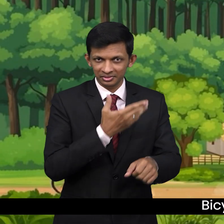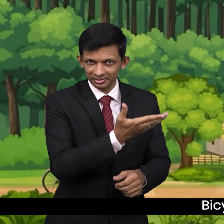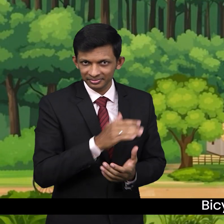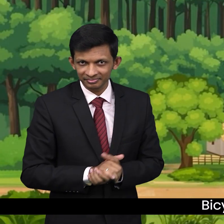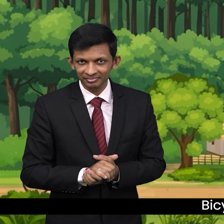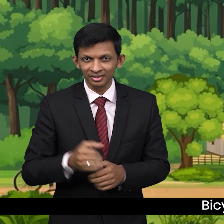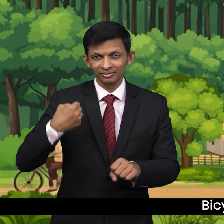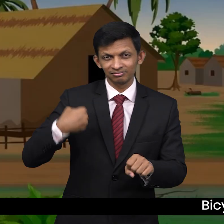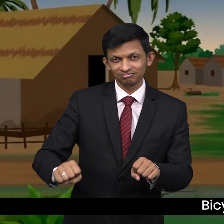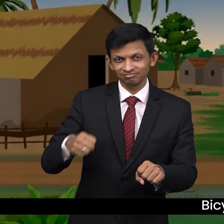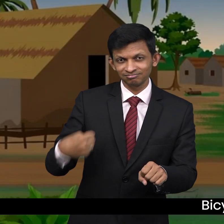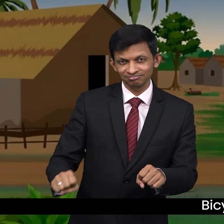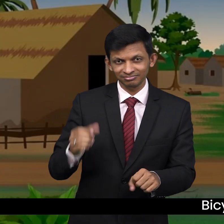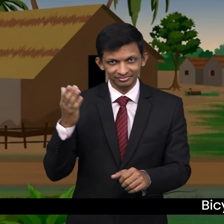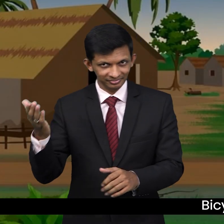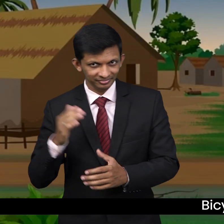bicycles,